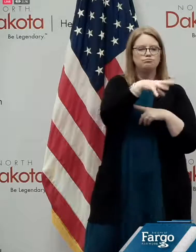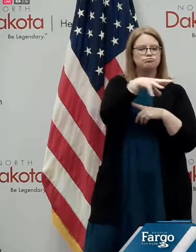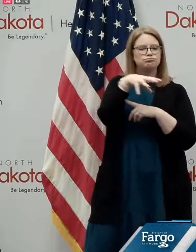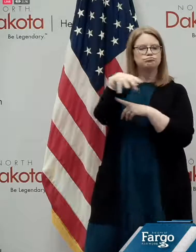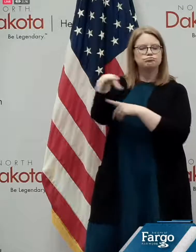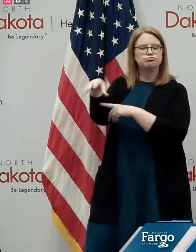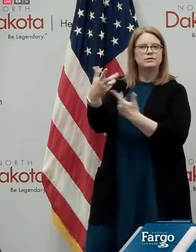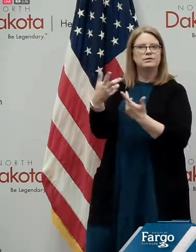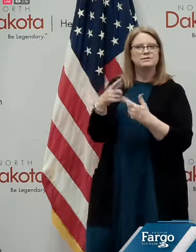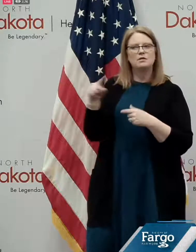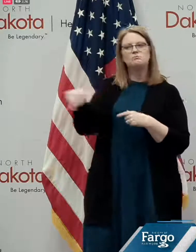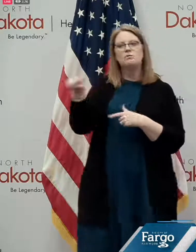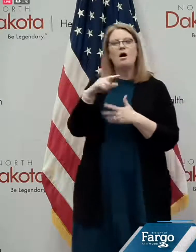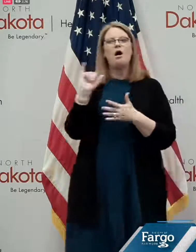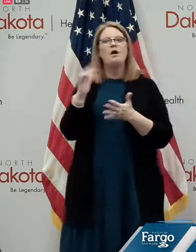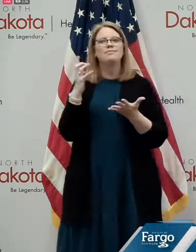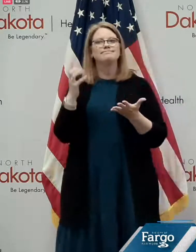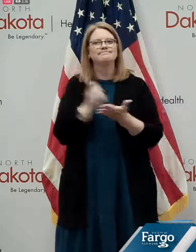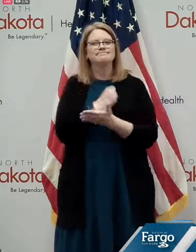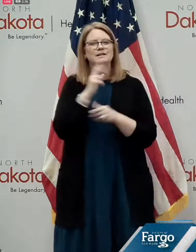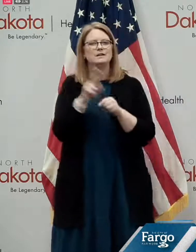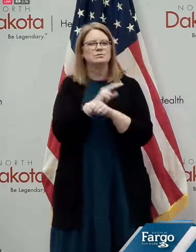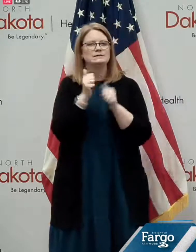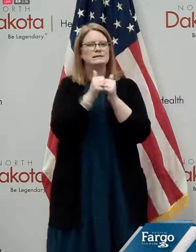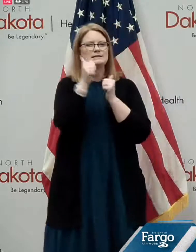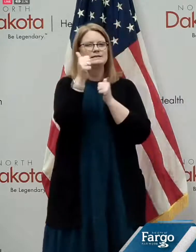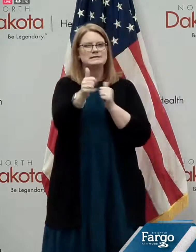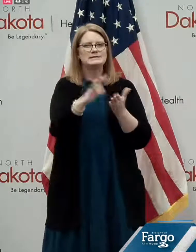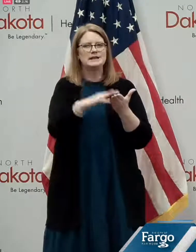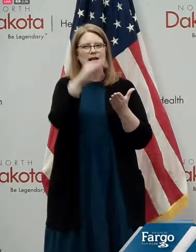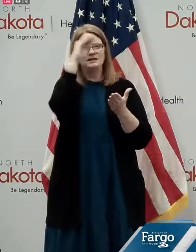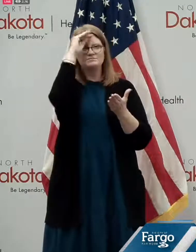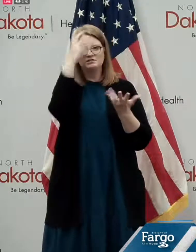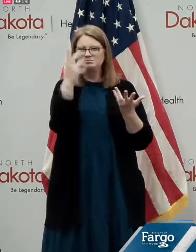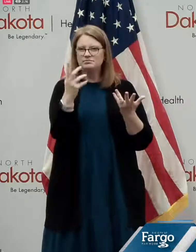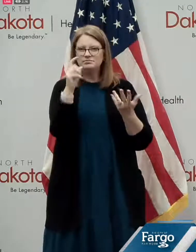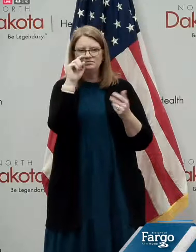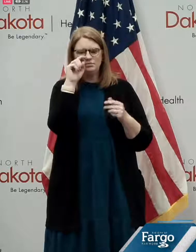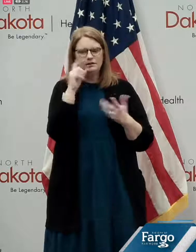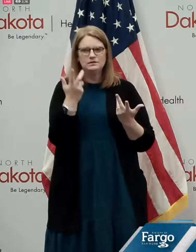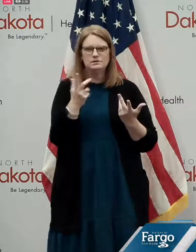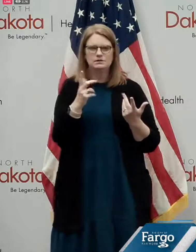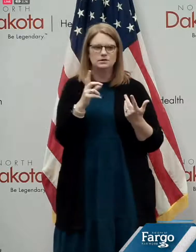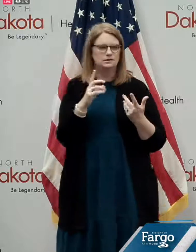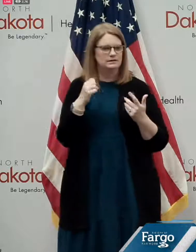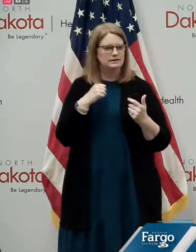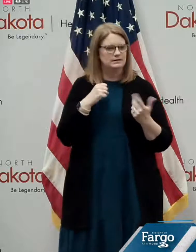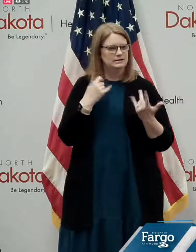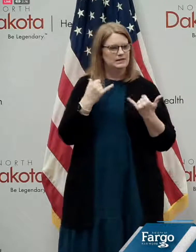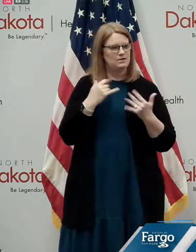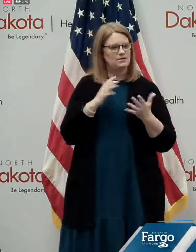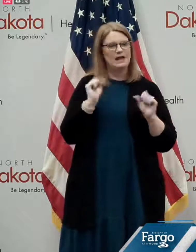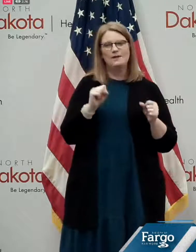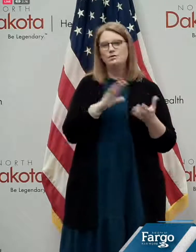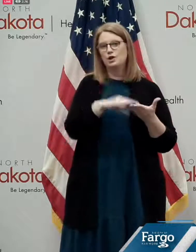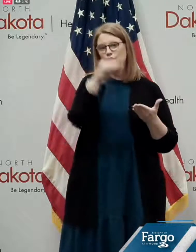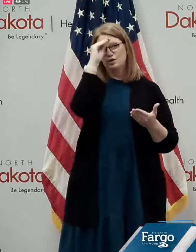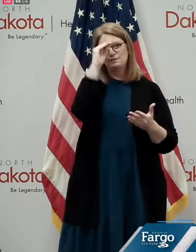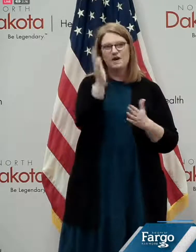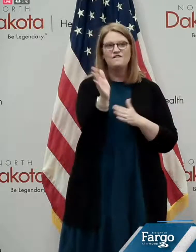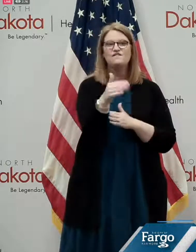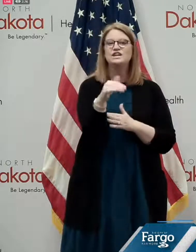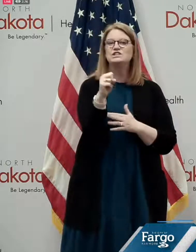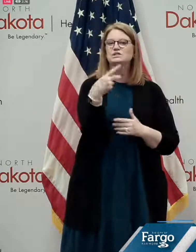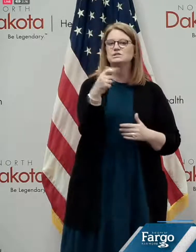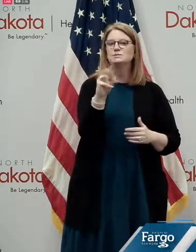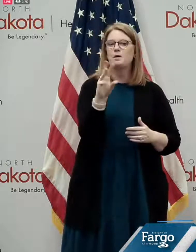distance education. We want to thank them for doing that. Students at schools now are able to learn about fish spawning, and we'll make sure that